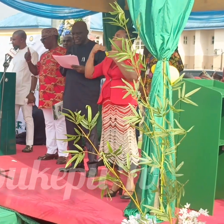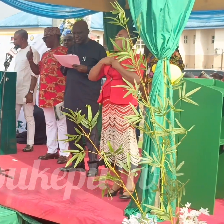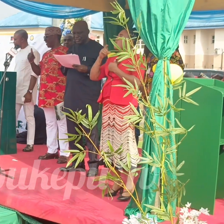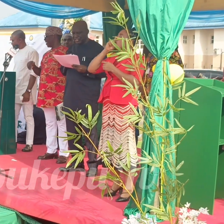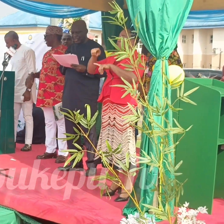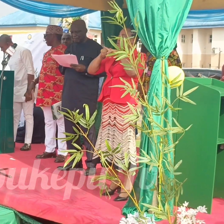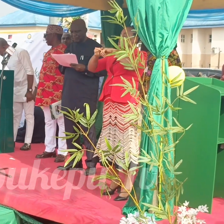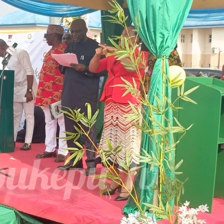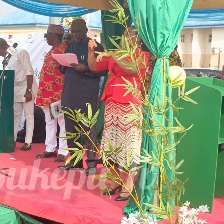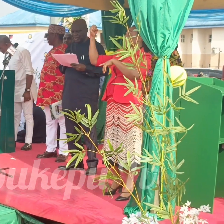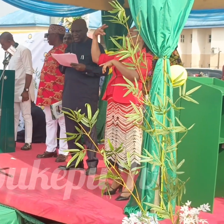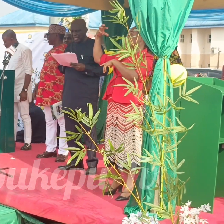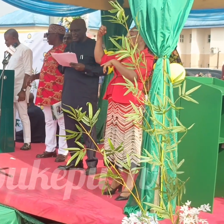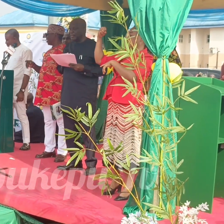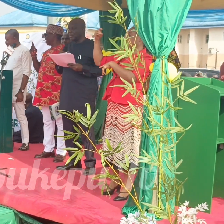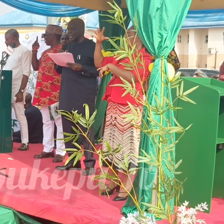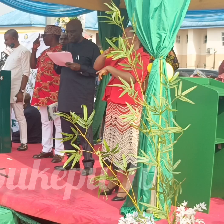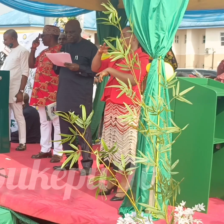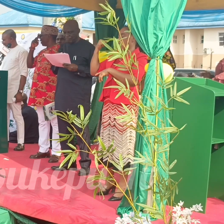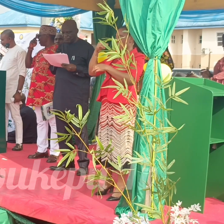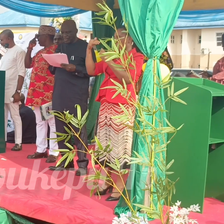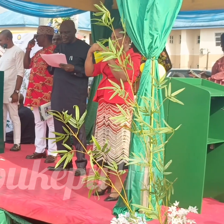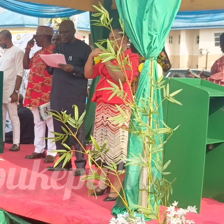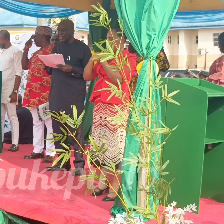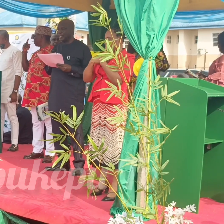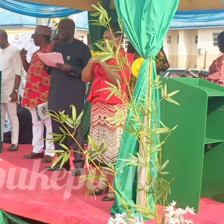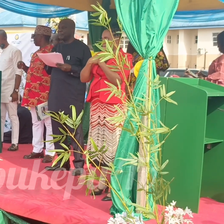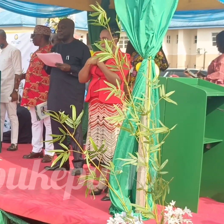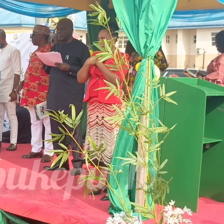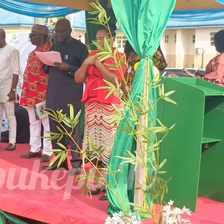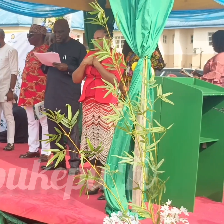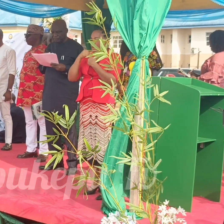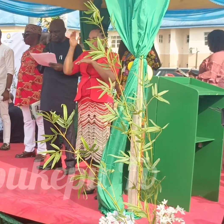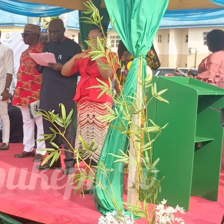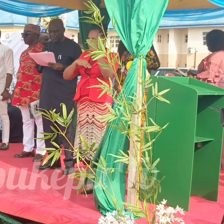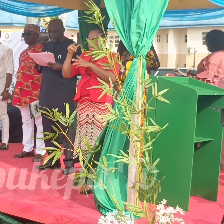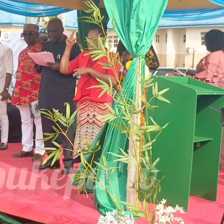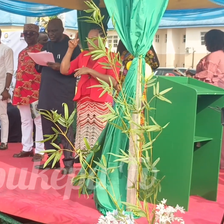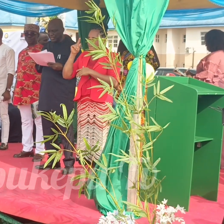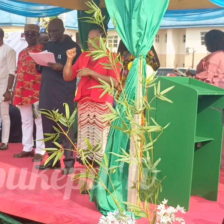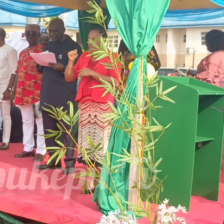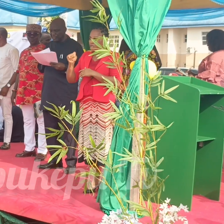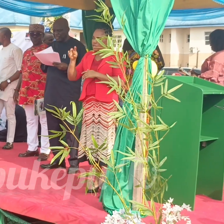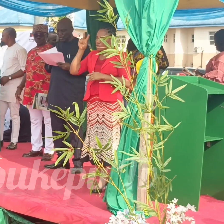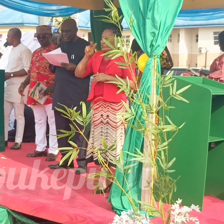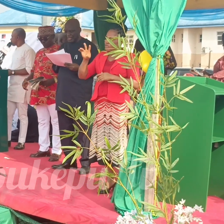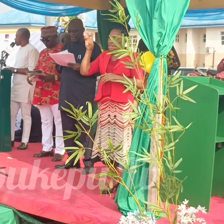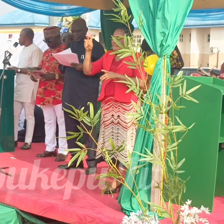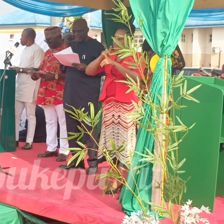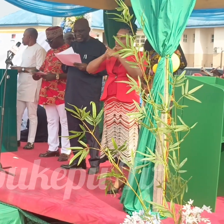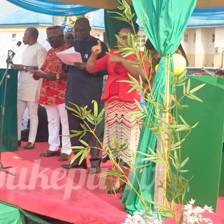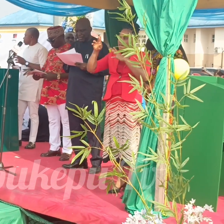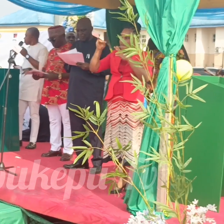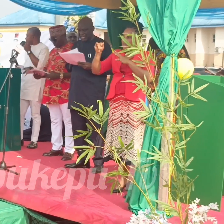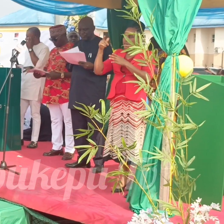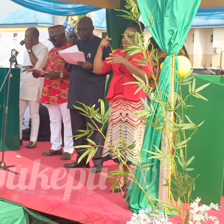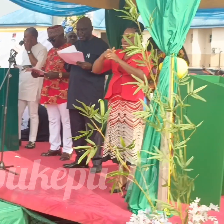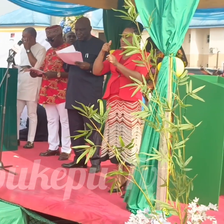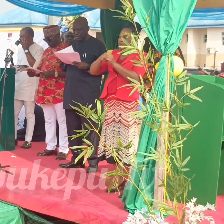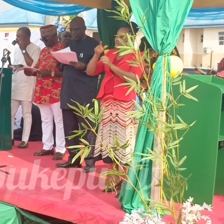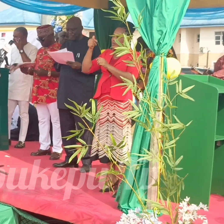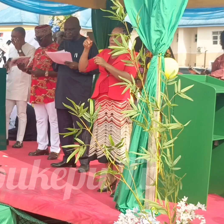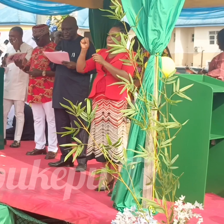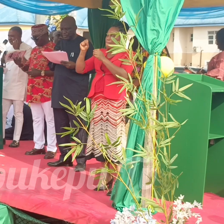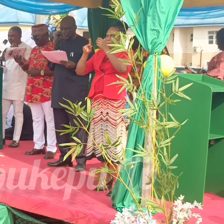reliable electricity, and we have built a 27-kilometer gas pipeline from